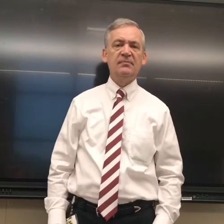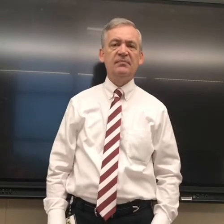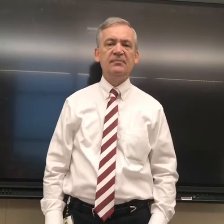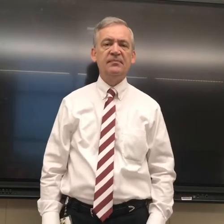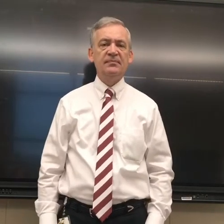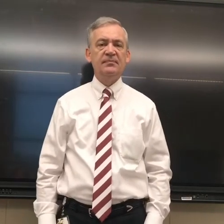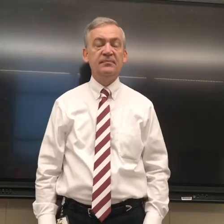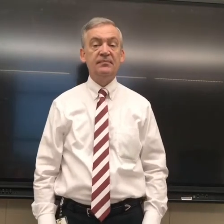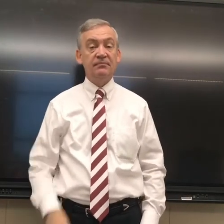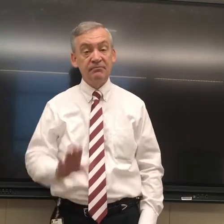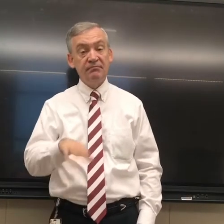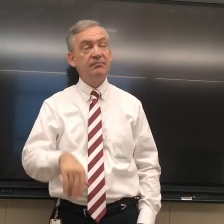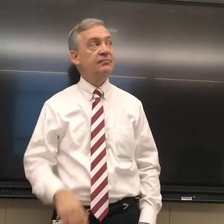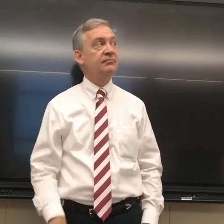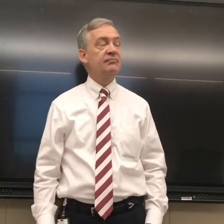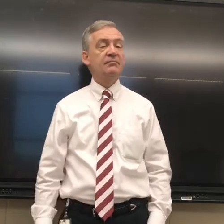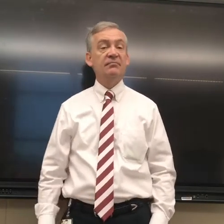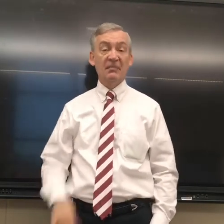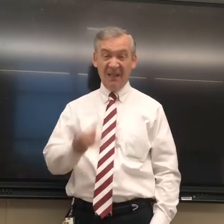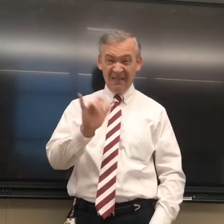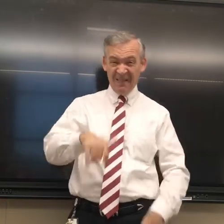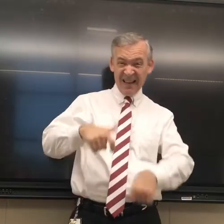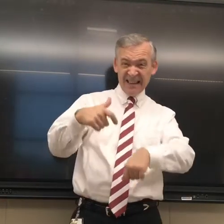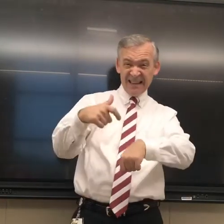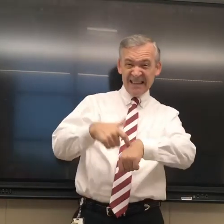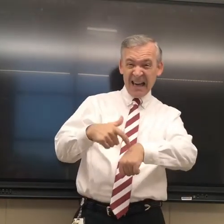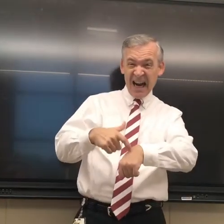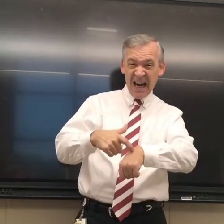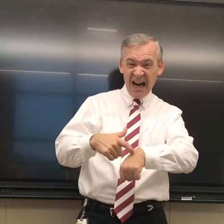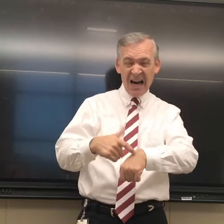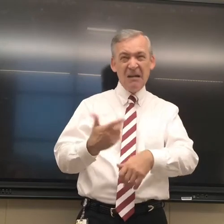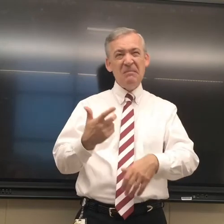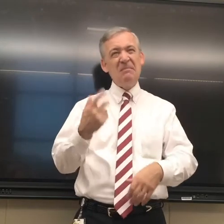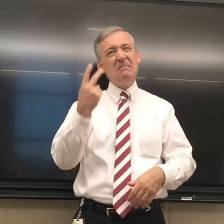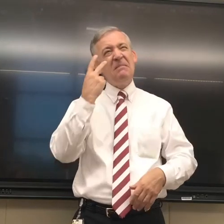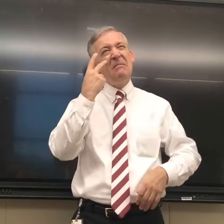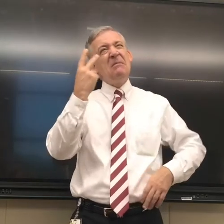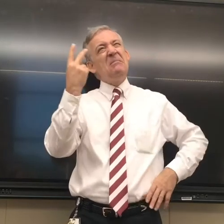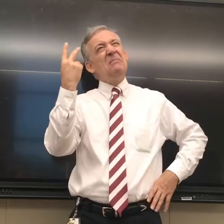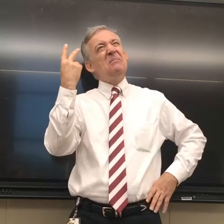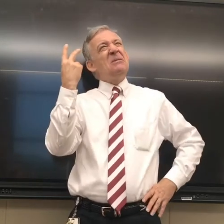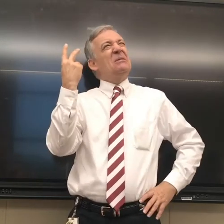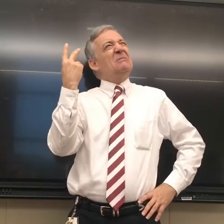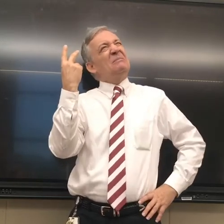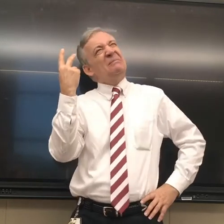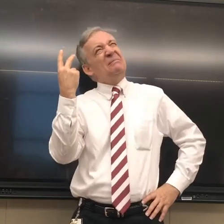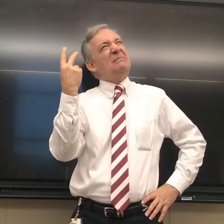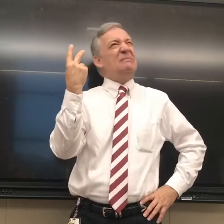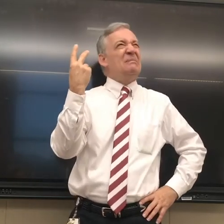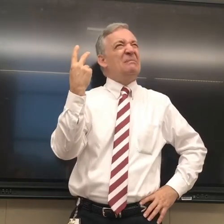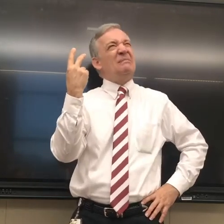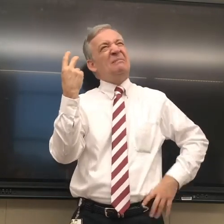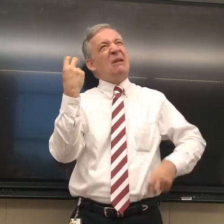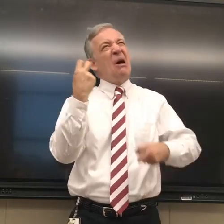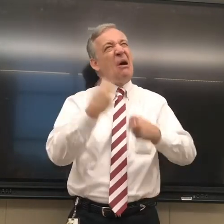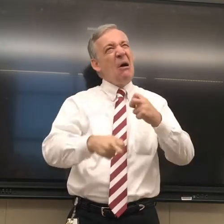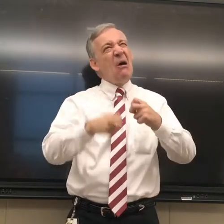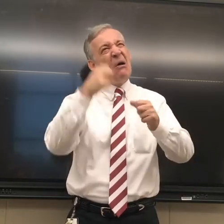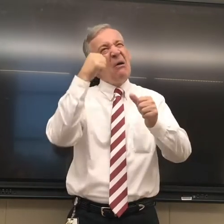For the most part, those days are ill-defined in my memory, running together and combining like a fresh